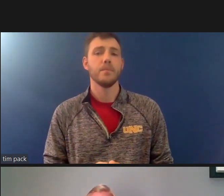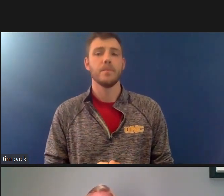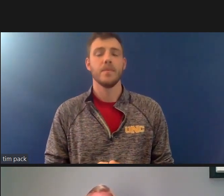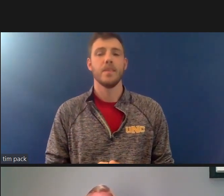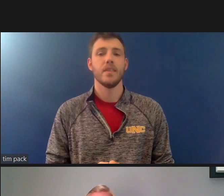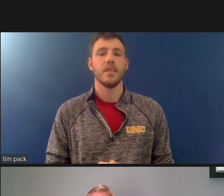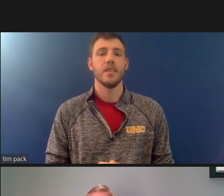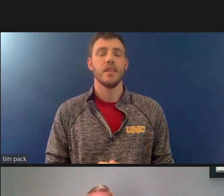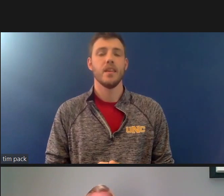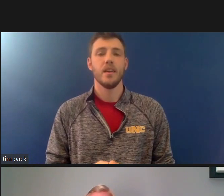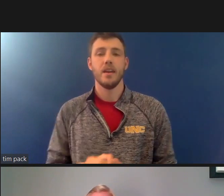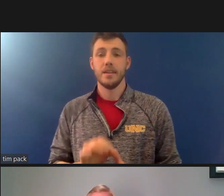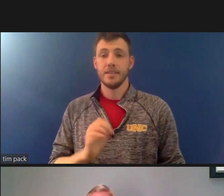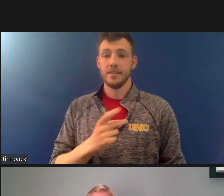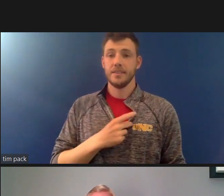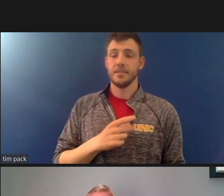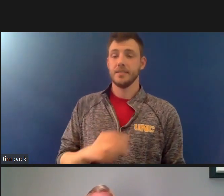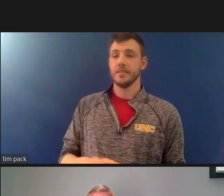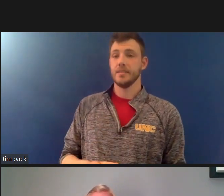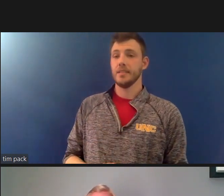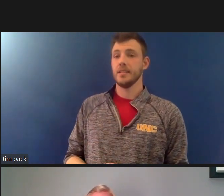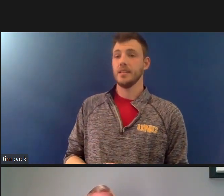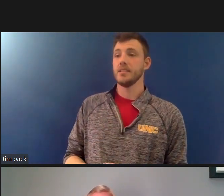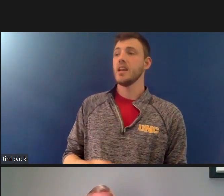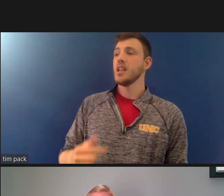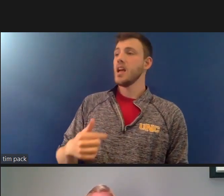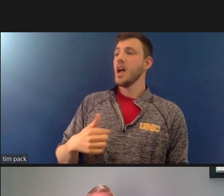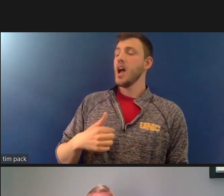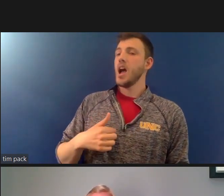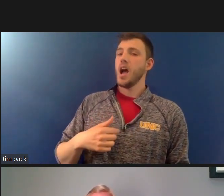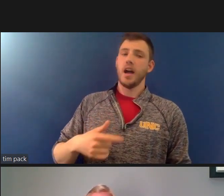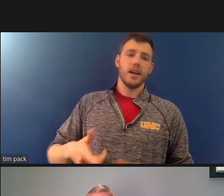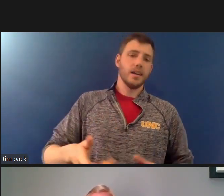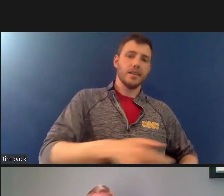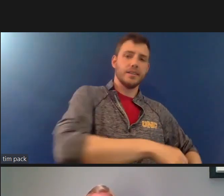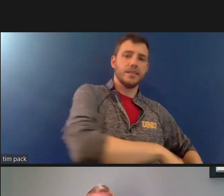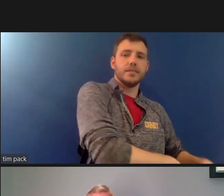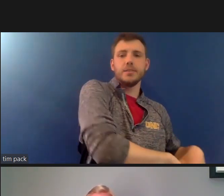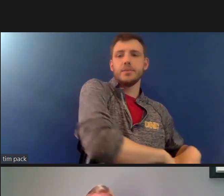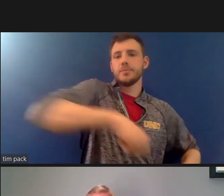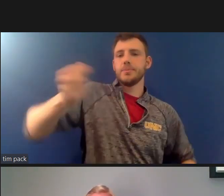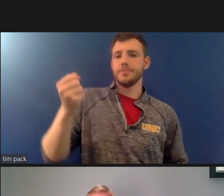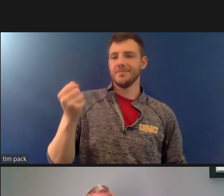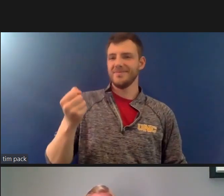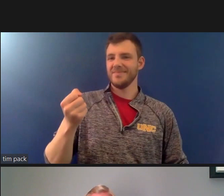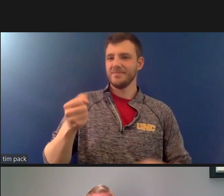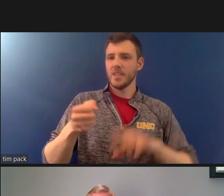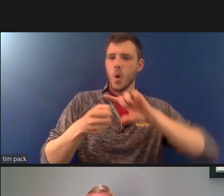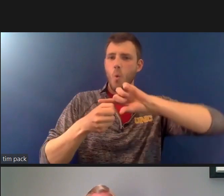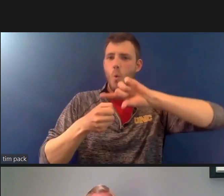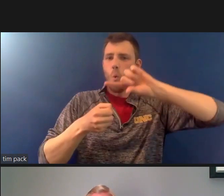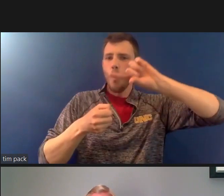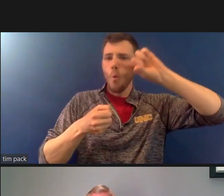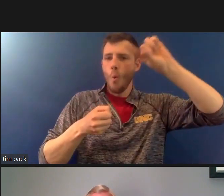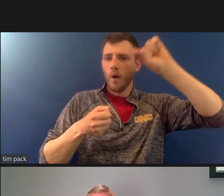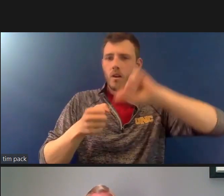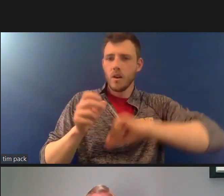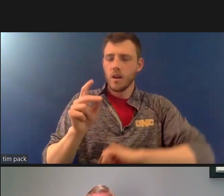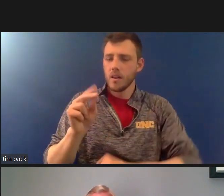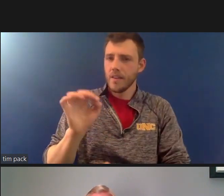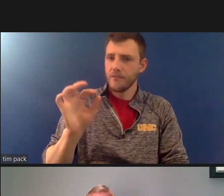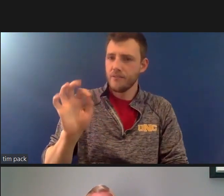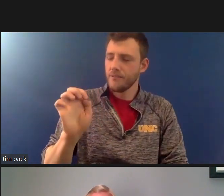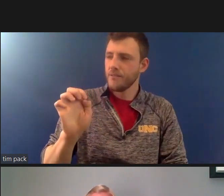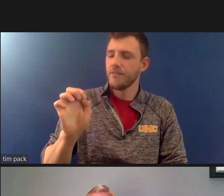Jack snatched from behind him a sizable sheath knife and clouded it into a trunk. The buzz rose and died away.